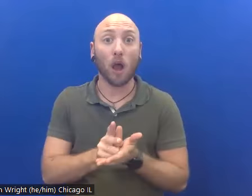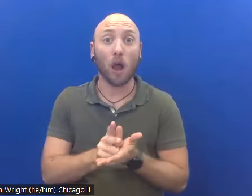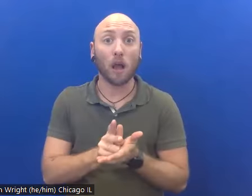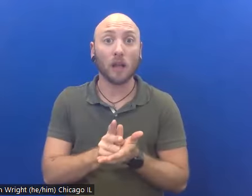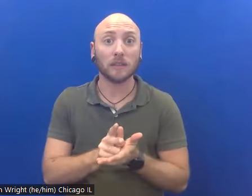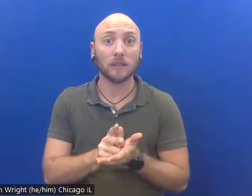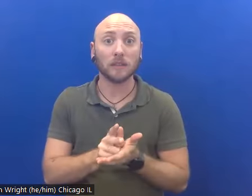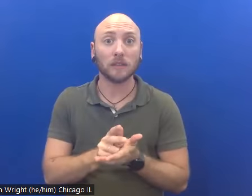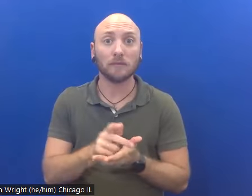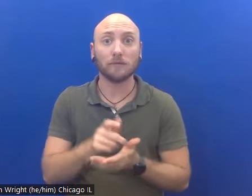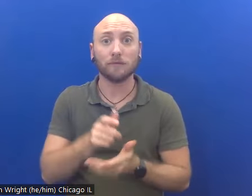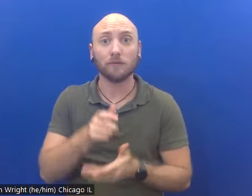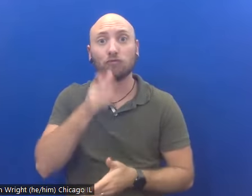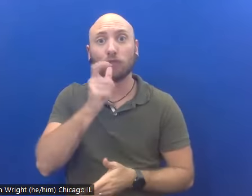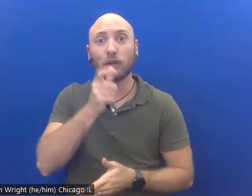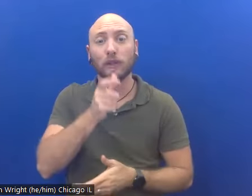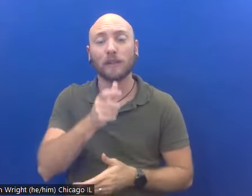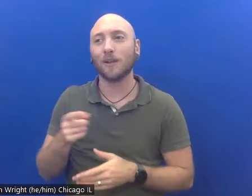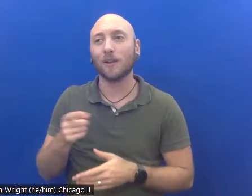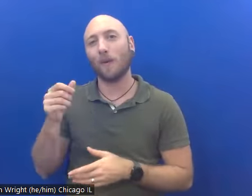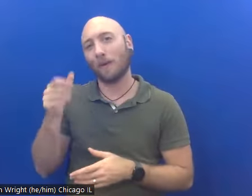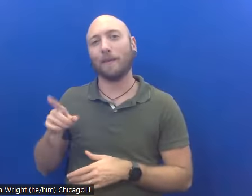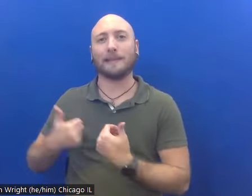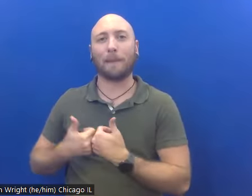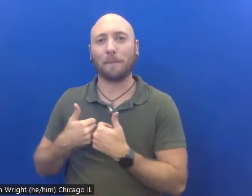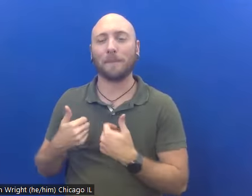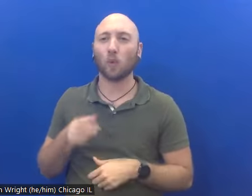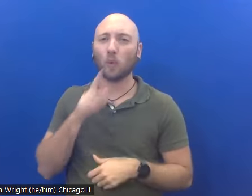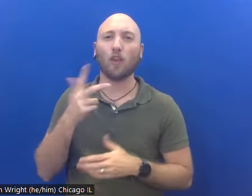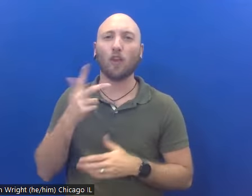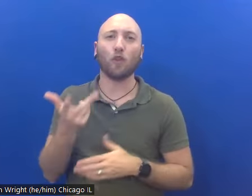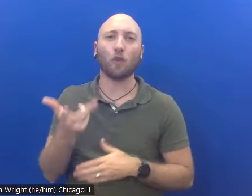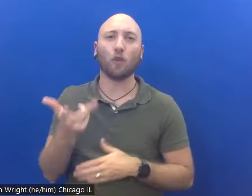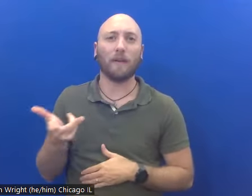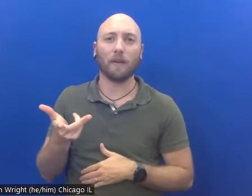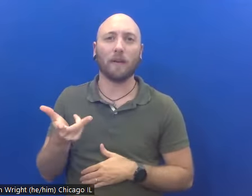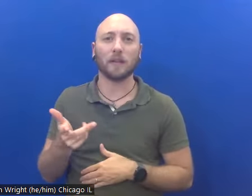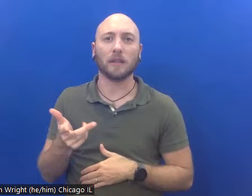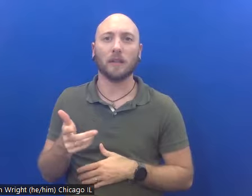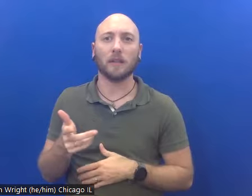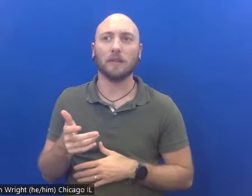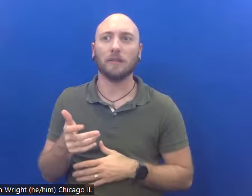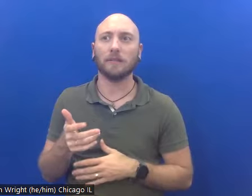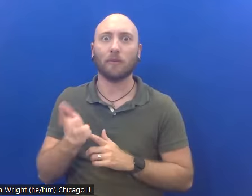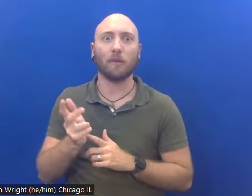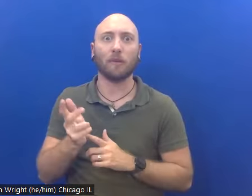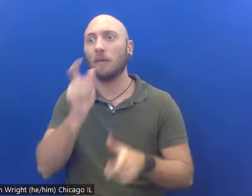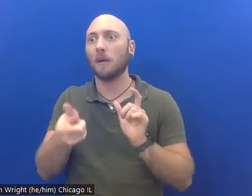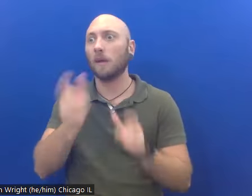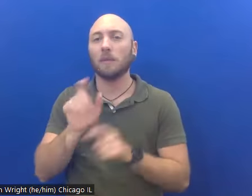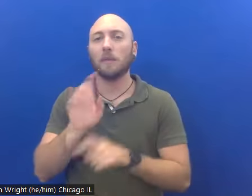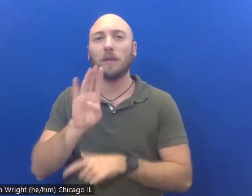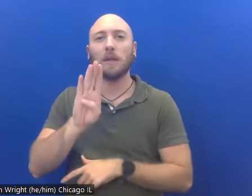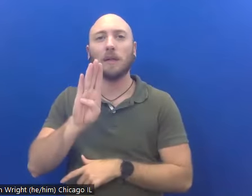game, so he was winning every round. And pretty much every couple of minutes, it was 3 of us taking a shot of Bacardi. And I remember a couple minutes